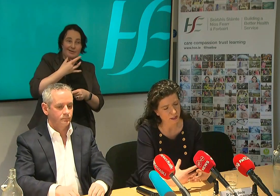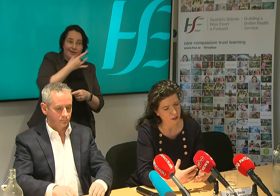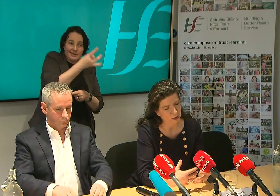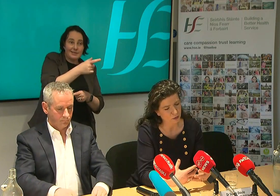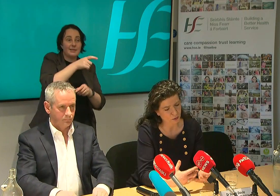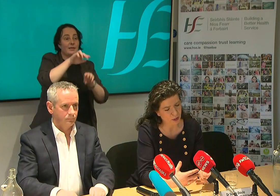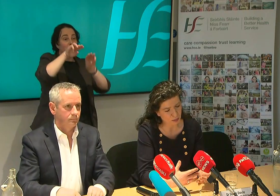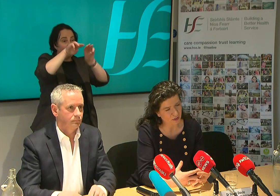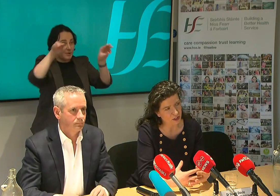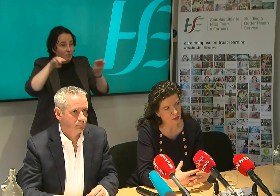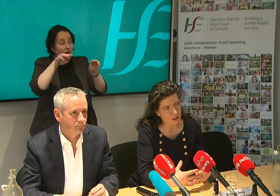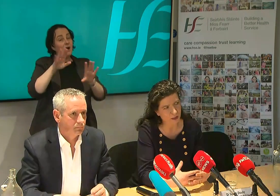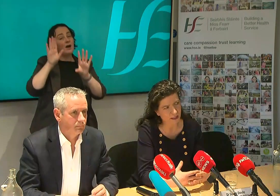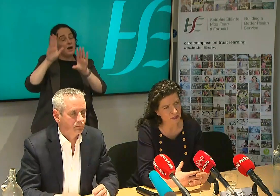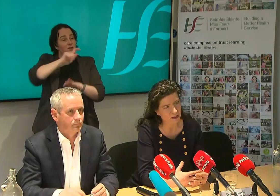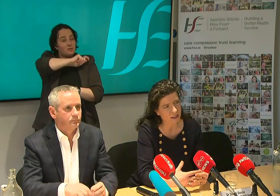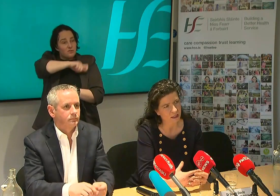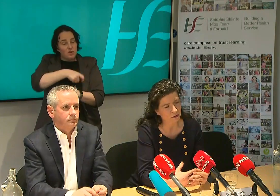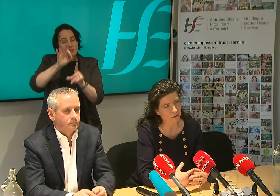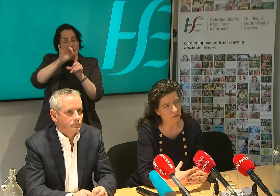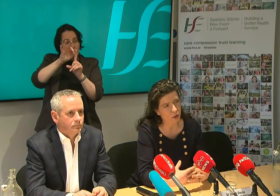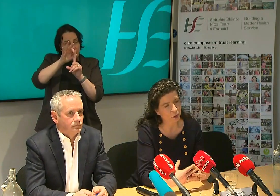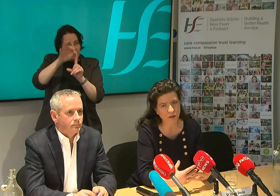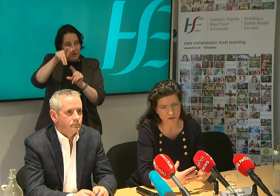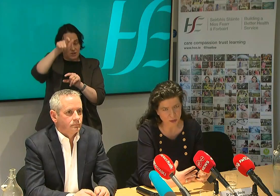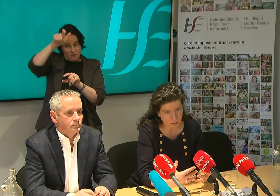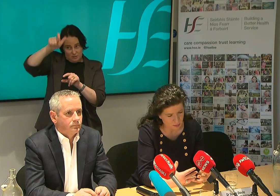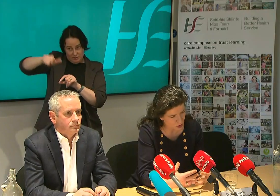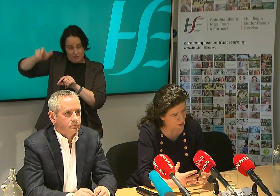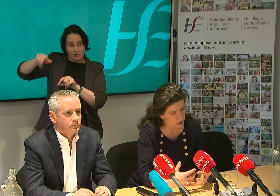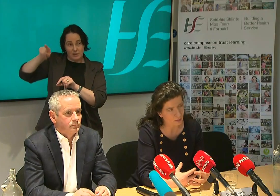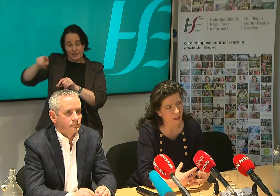that there are professionals doing this who have